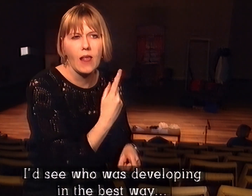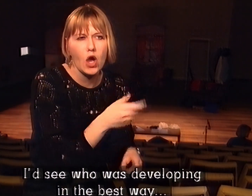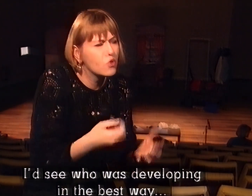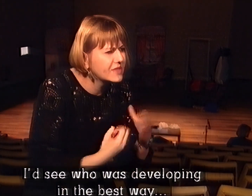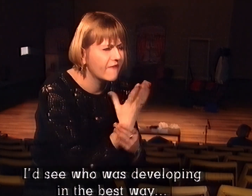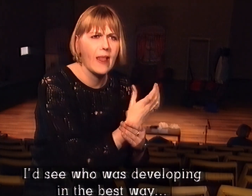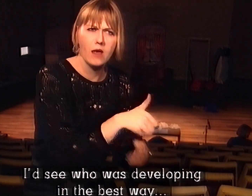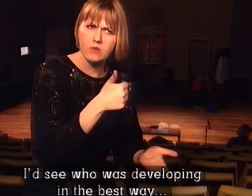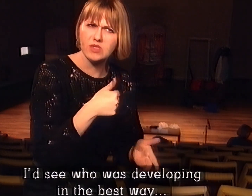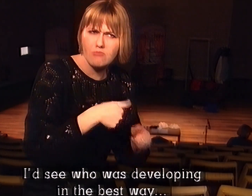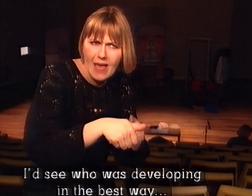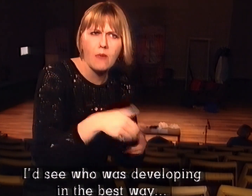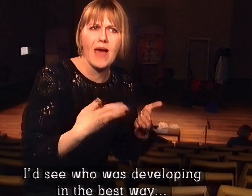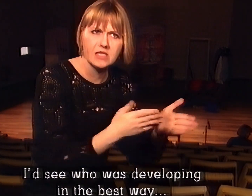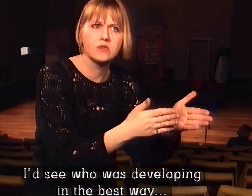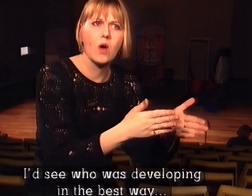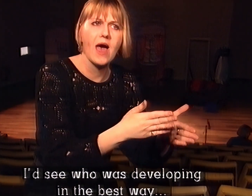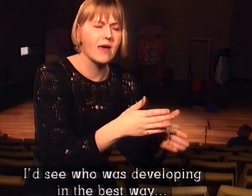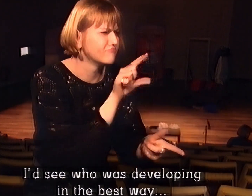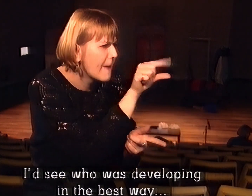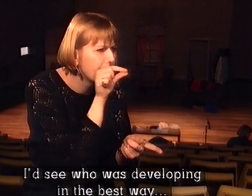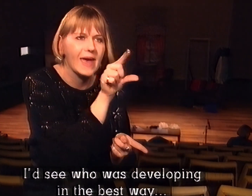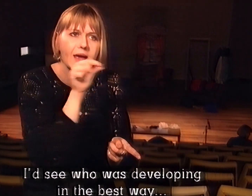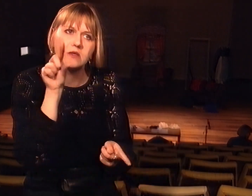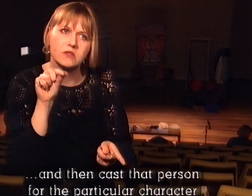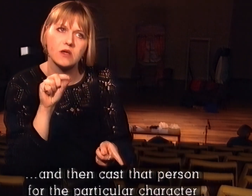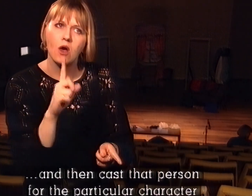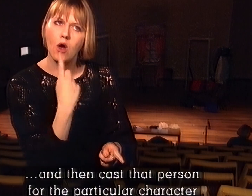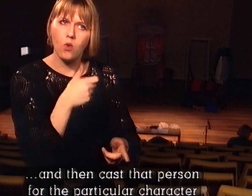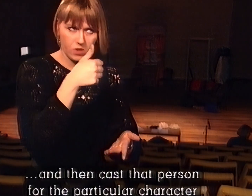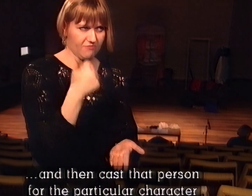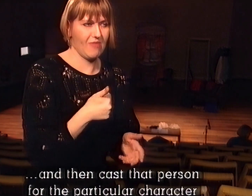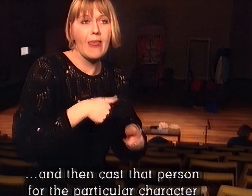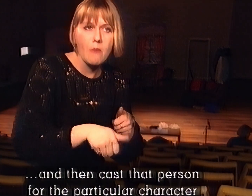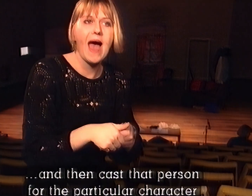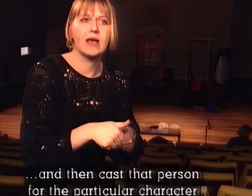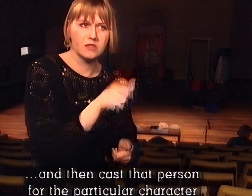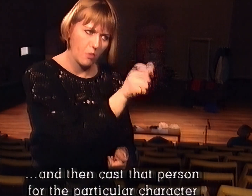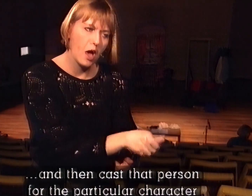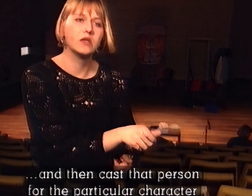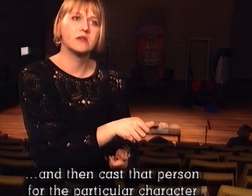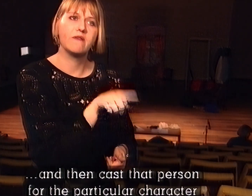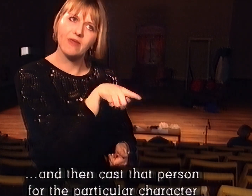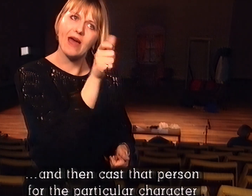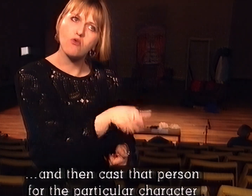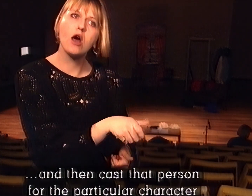I would look to see who was developing in the best way, and then cast that person for the particular